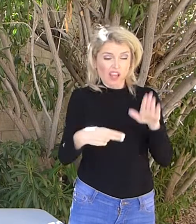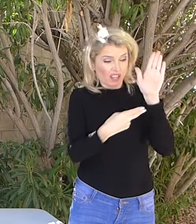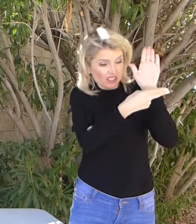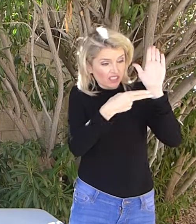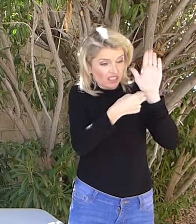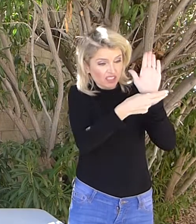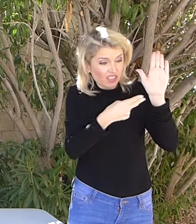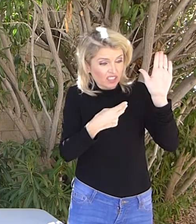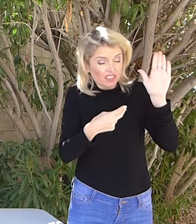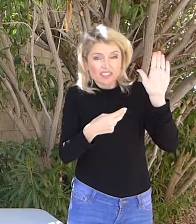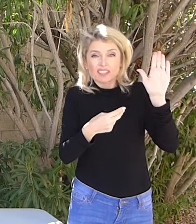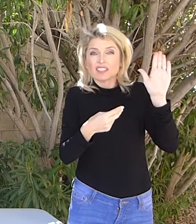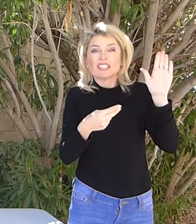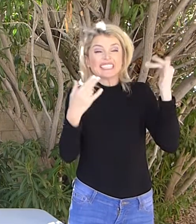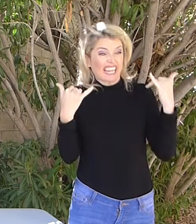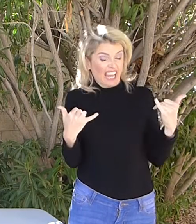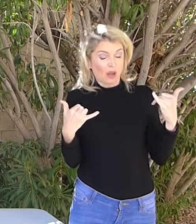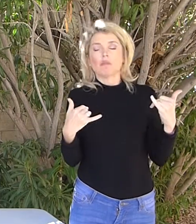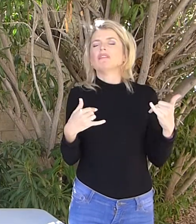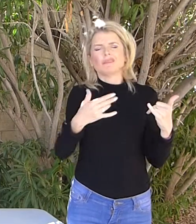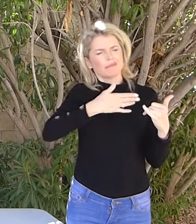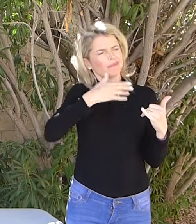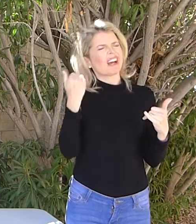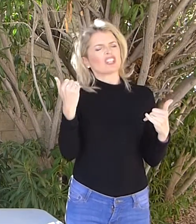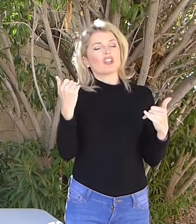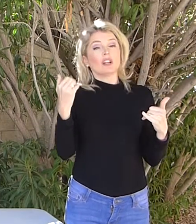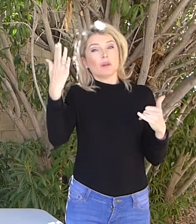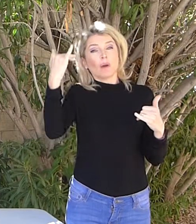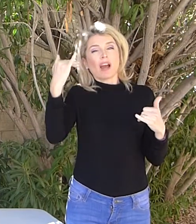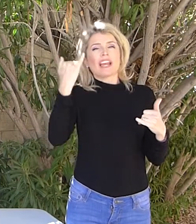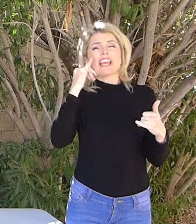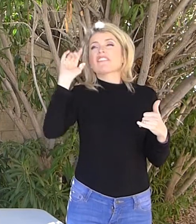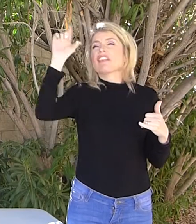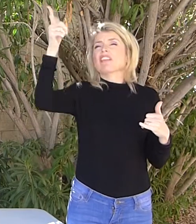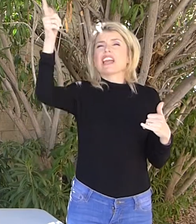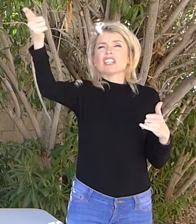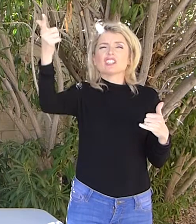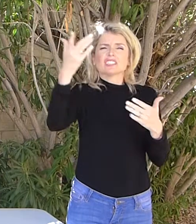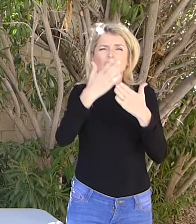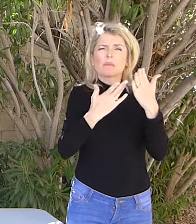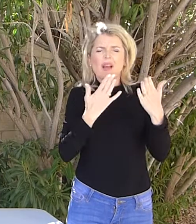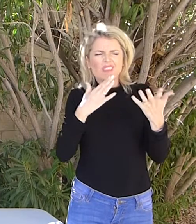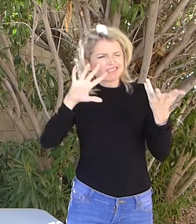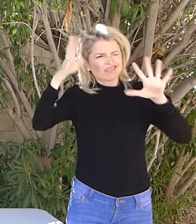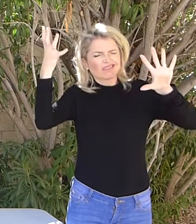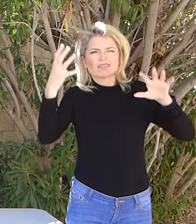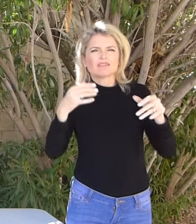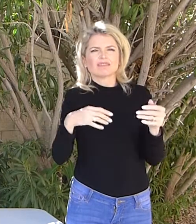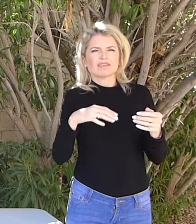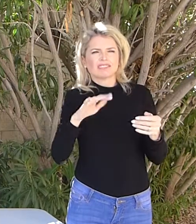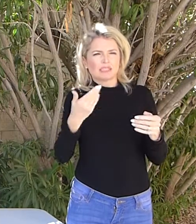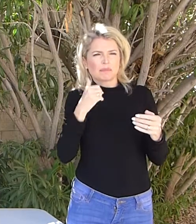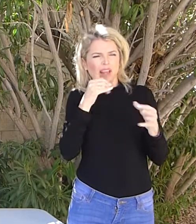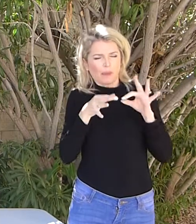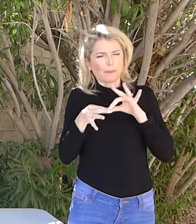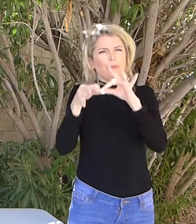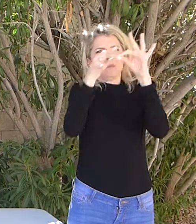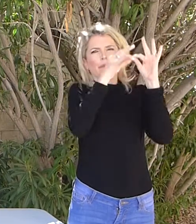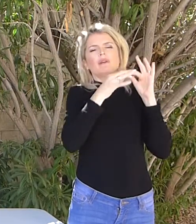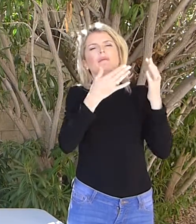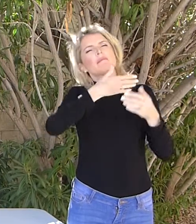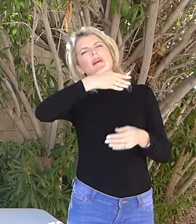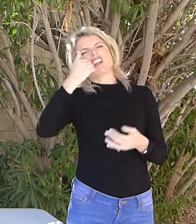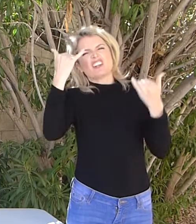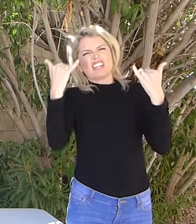end and try to cover them, sometimes that paint will come up onto the top and mess up what you've done. So get them covered